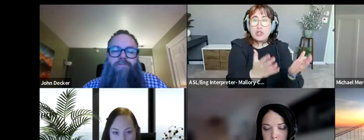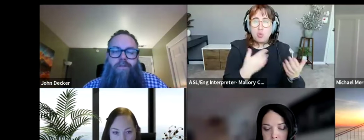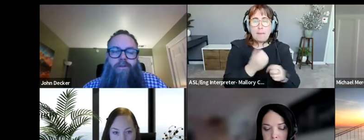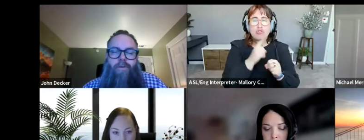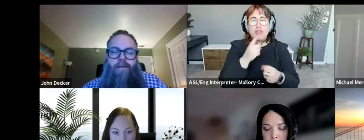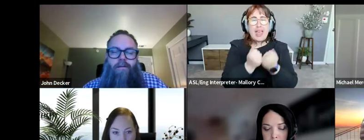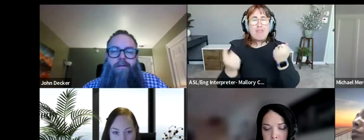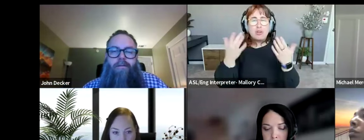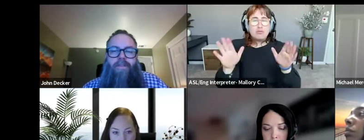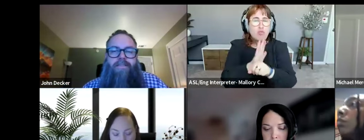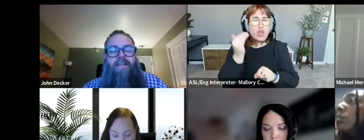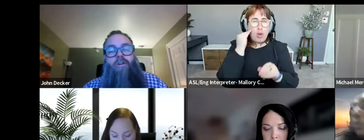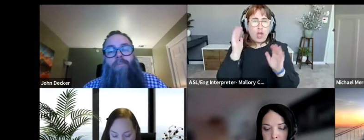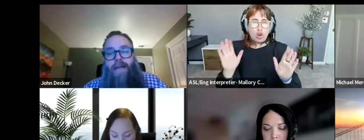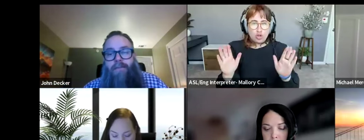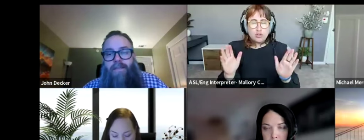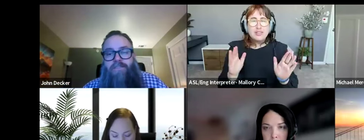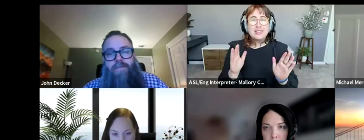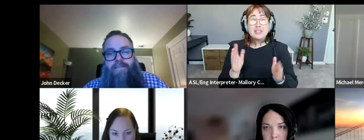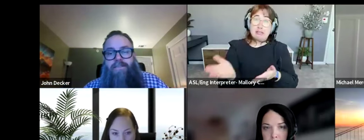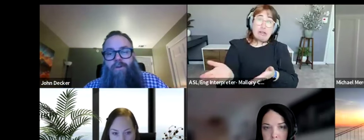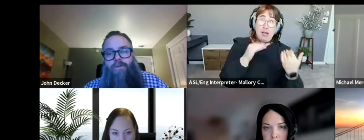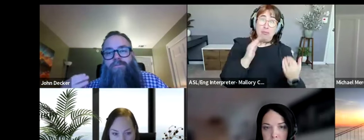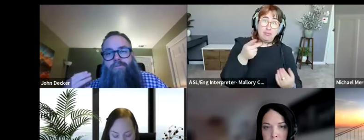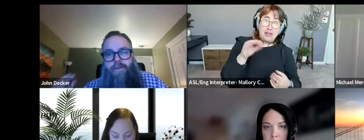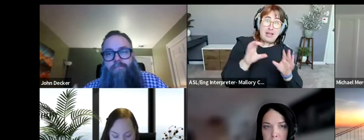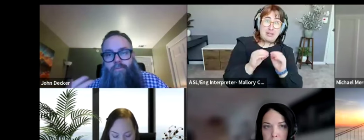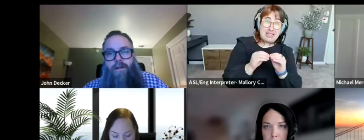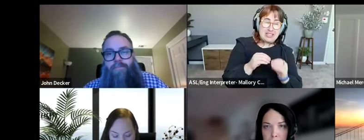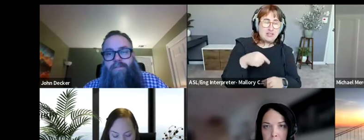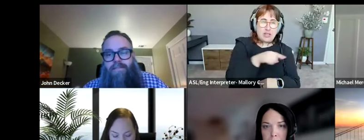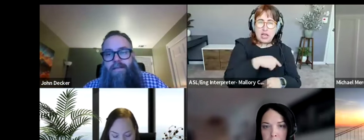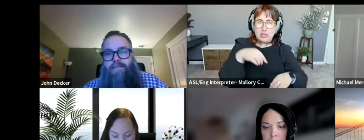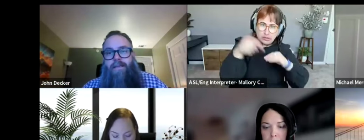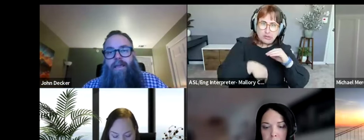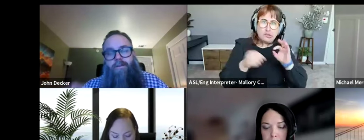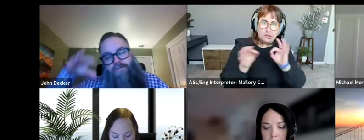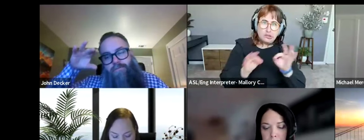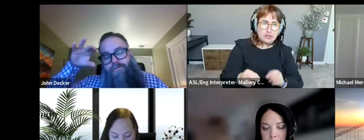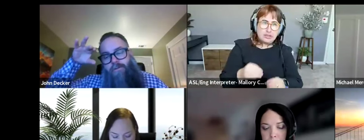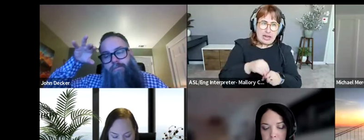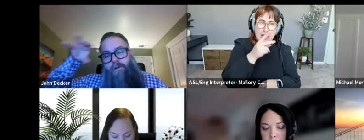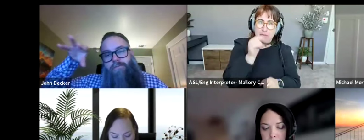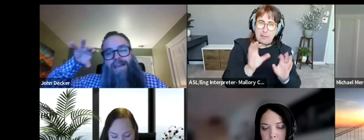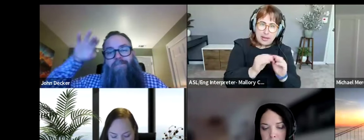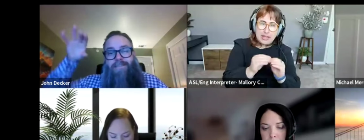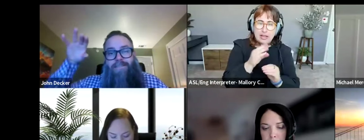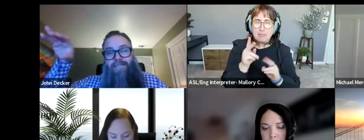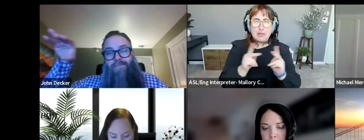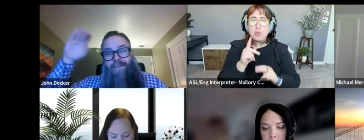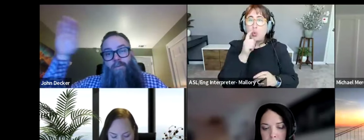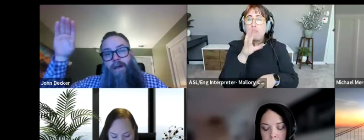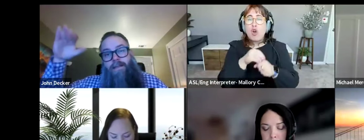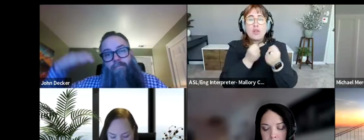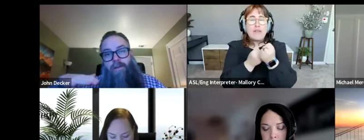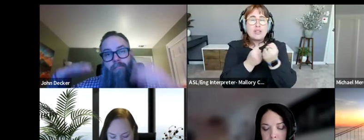sure everyone is fully aware. Please attend our PAC meetings where these things also get brought up and discussed. And also folks are involved at